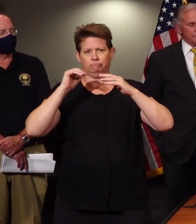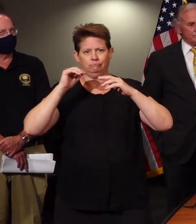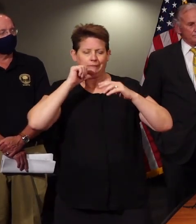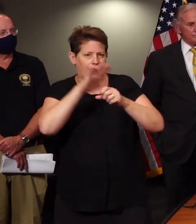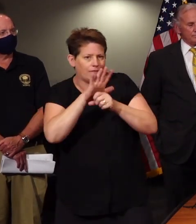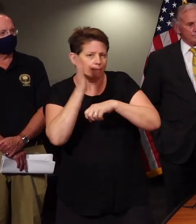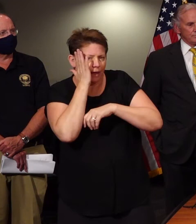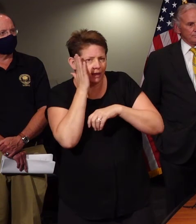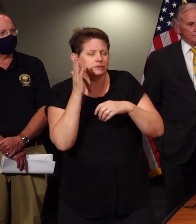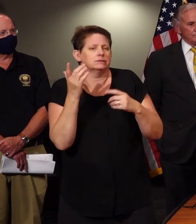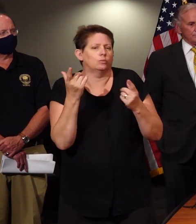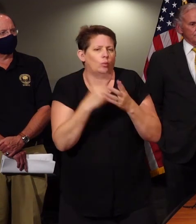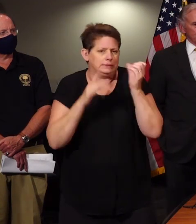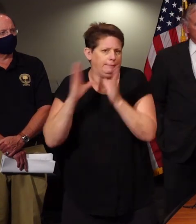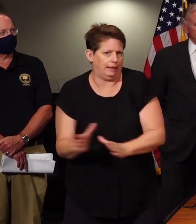beds become at a premium?